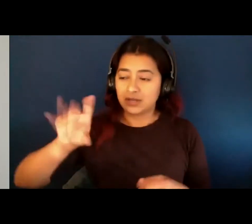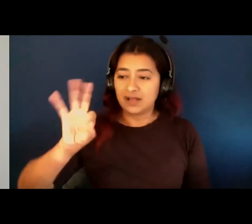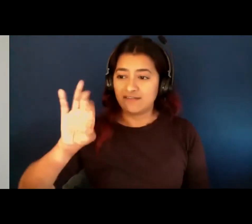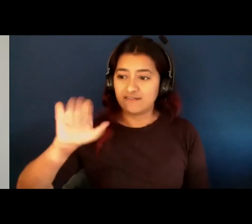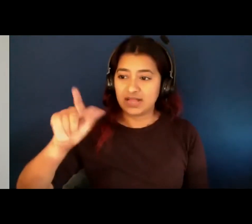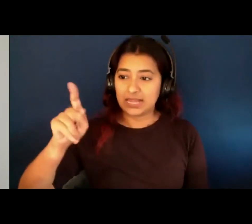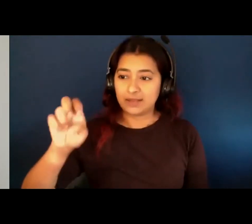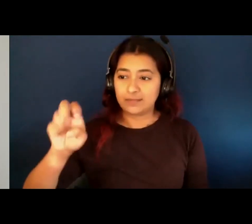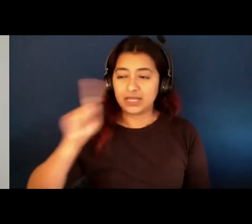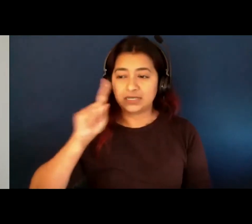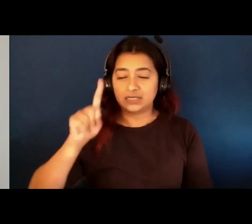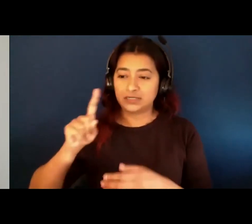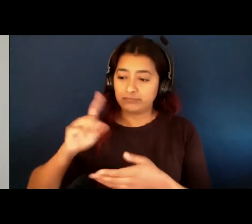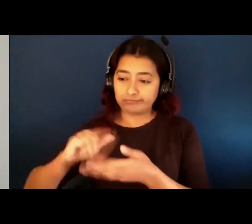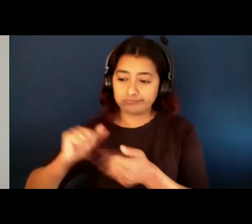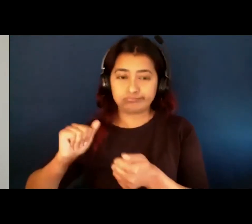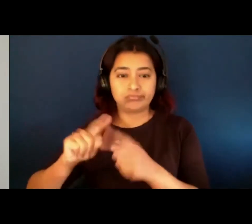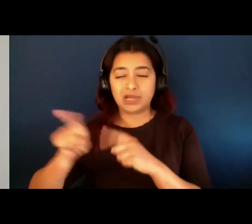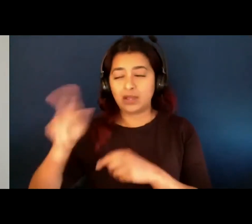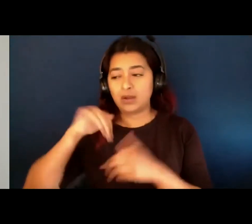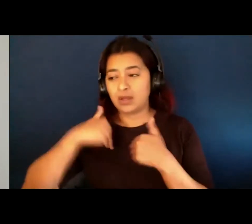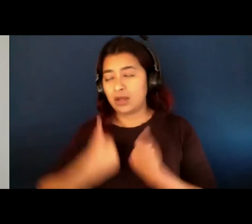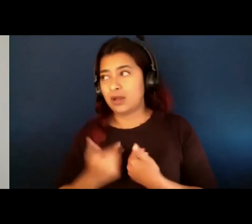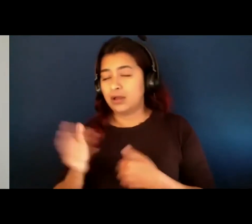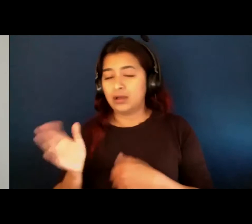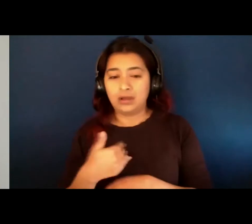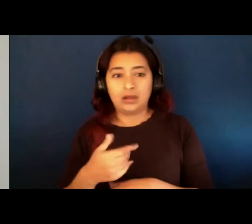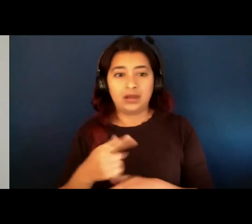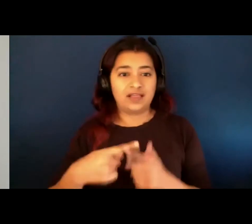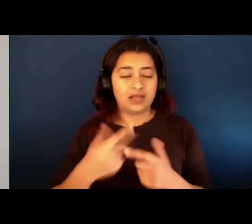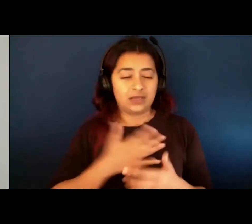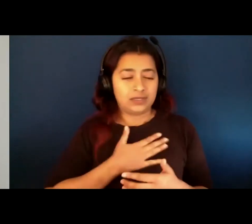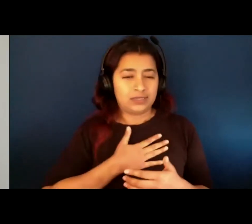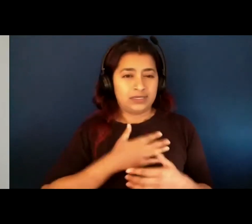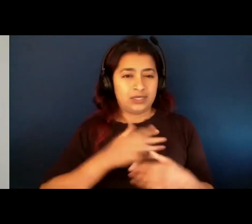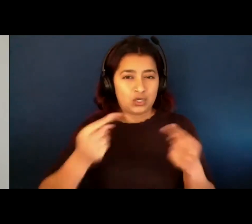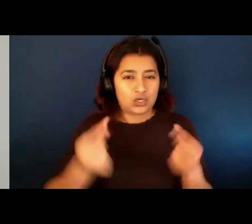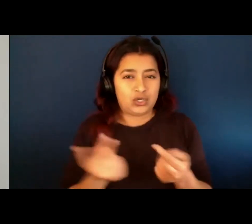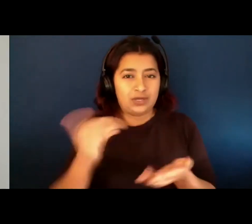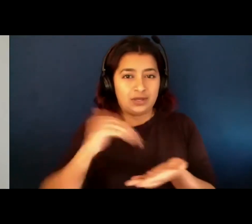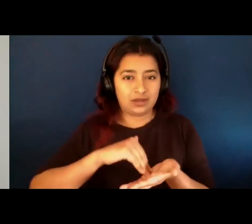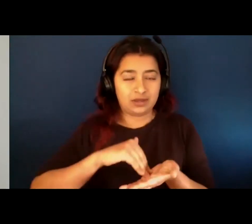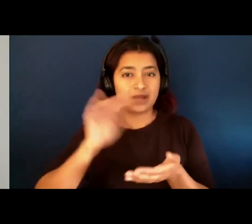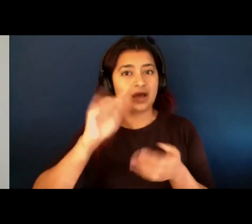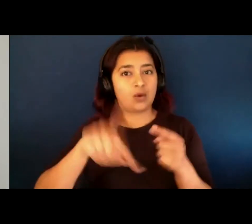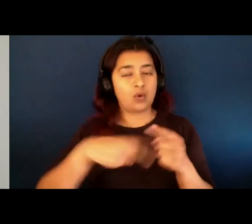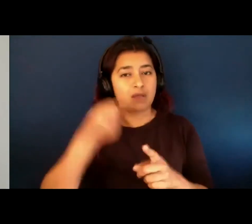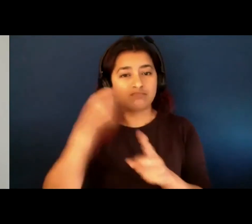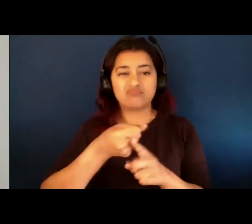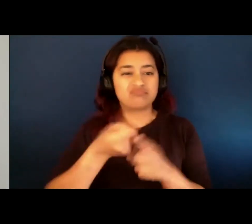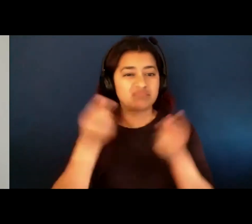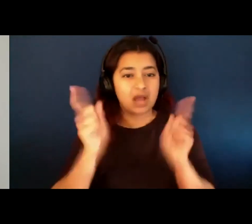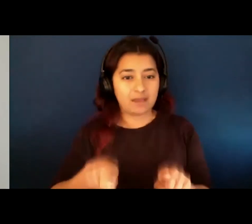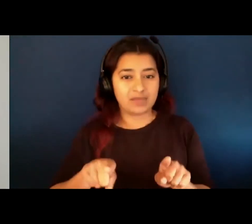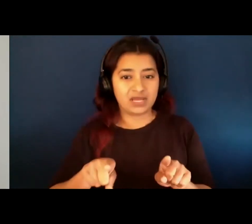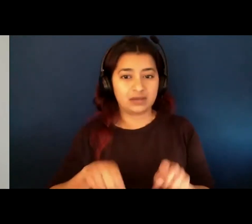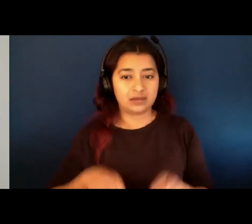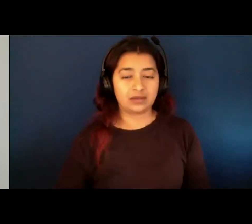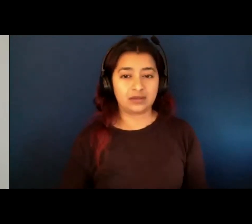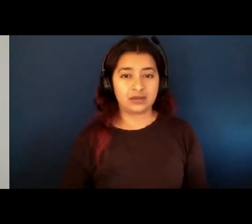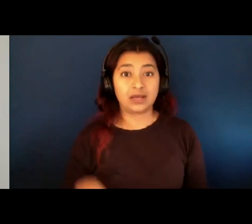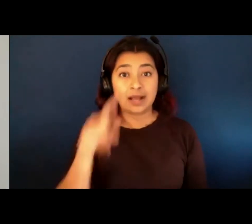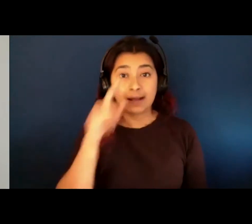in sex, but he'd get tired and let up, and then her chest hurt again. And that's when it happened. A